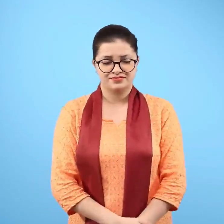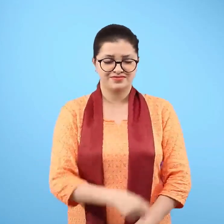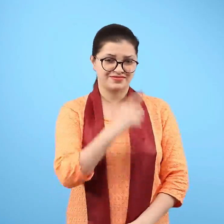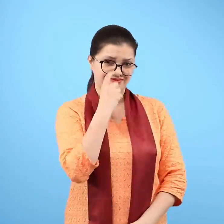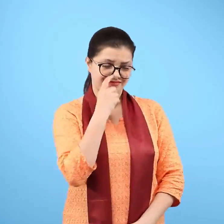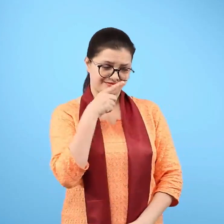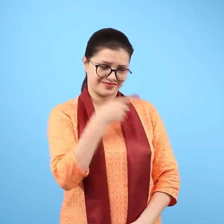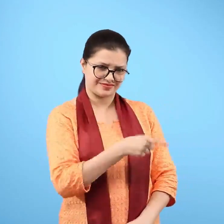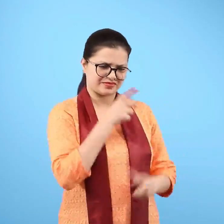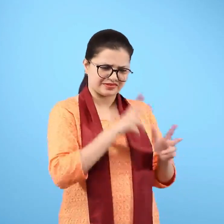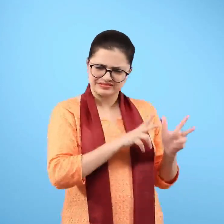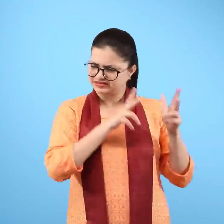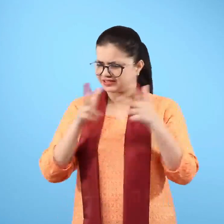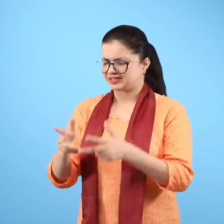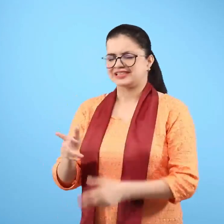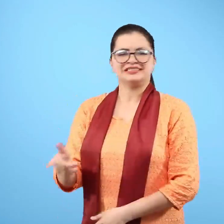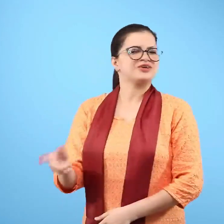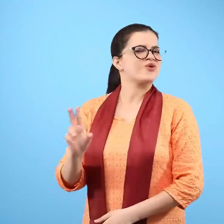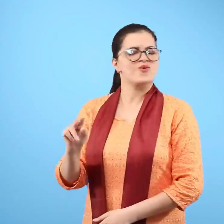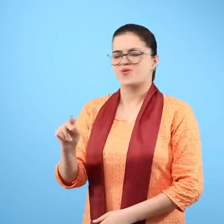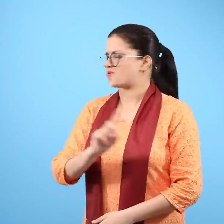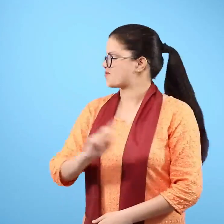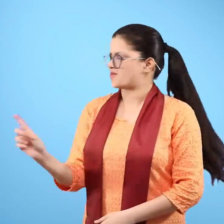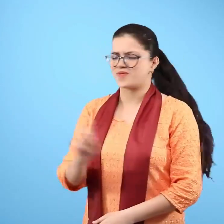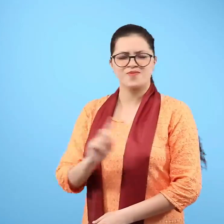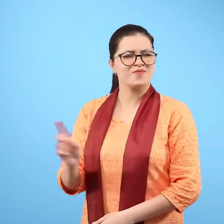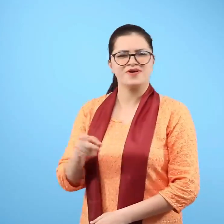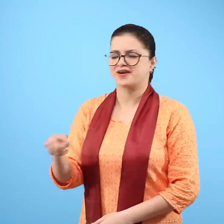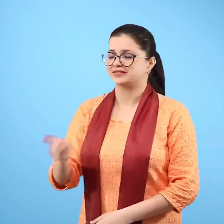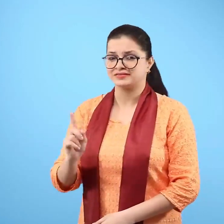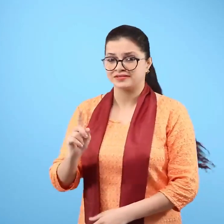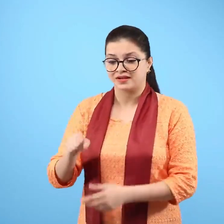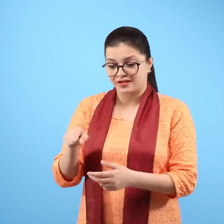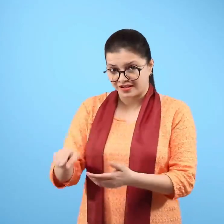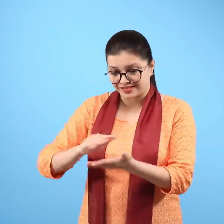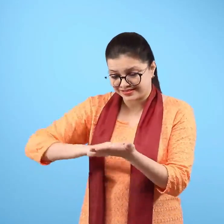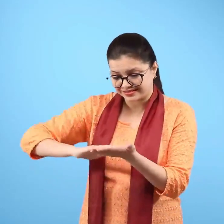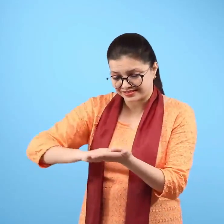The girl replies, no, there are no lines painted on the ground.